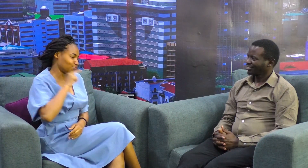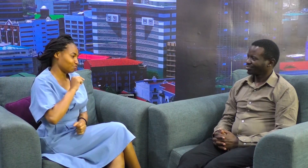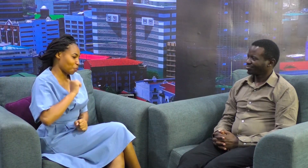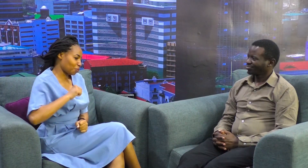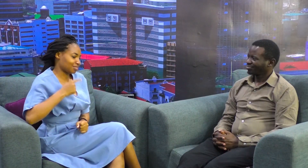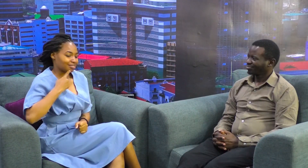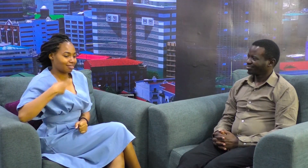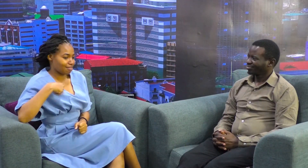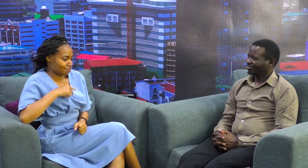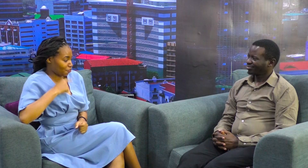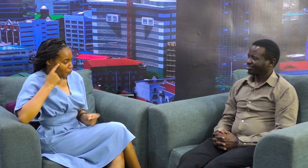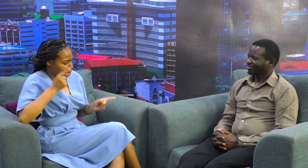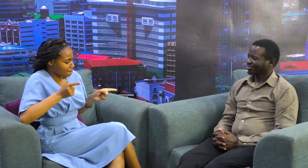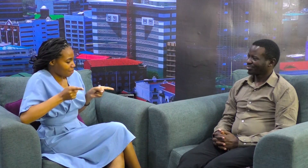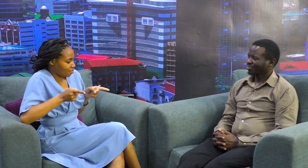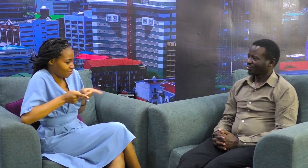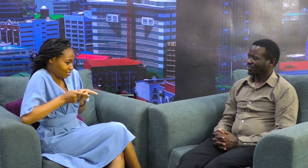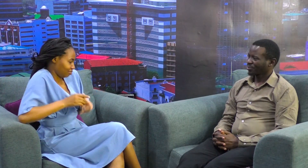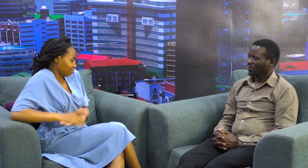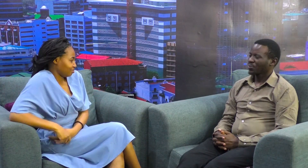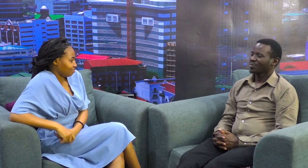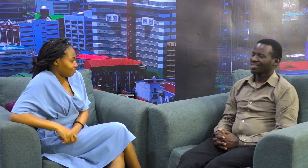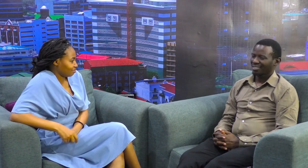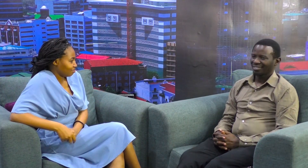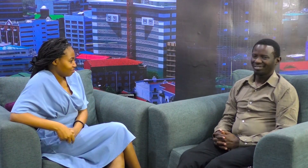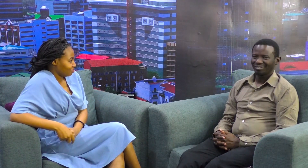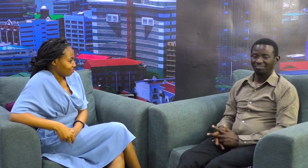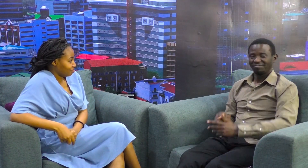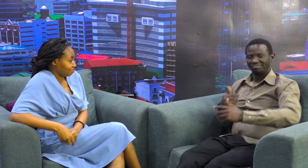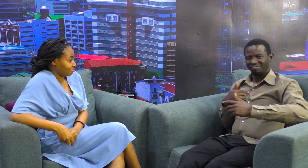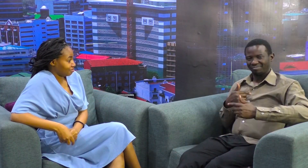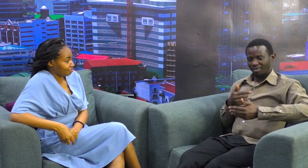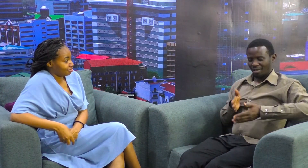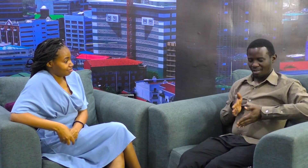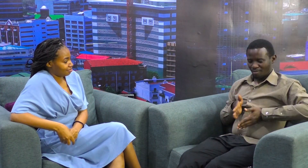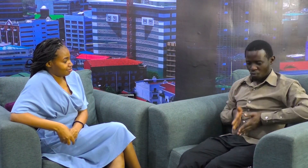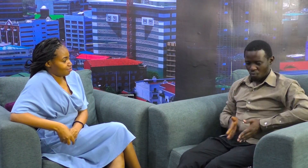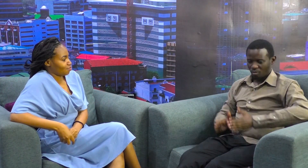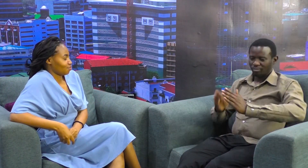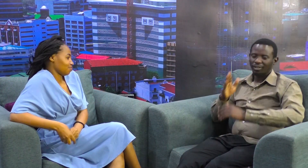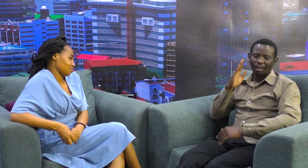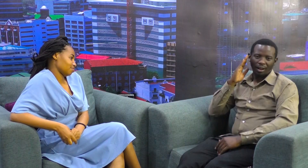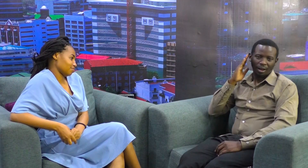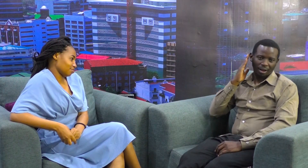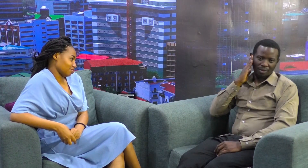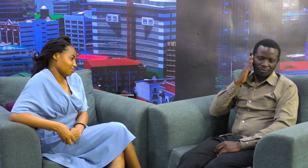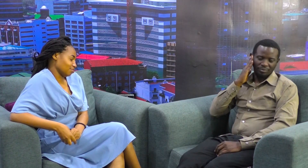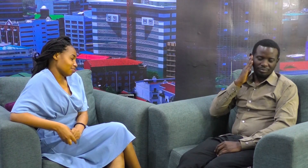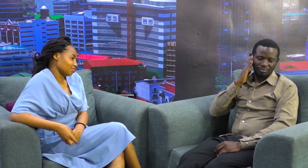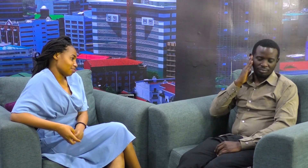So how did you grow up? Is it possible you tell us your background growing up? I was born a deaf